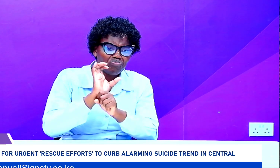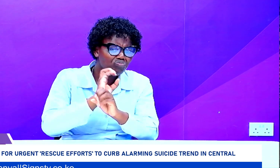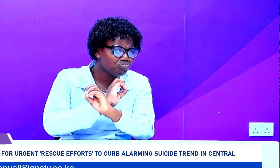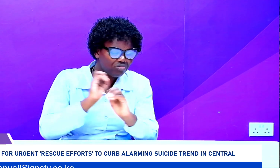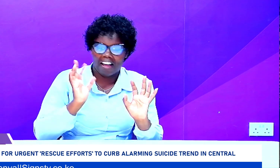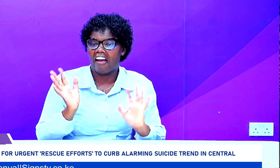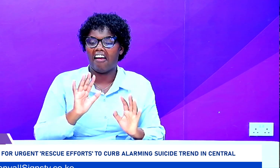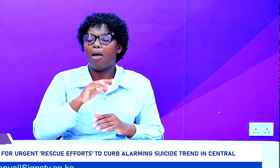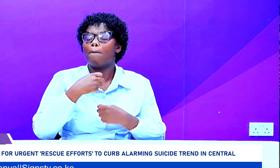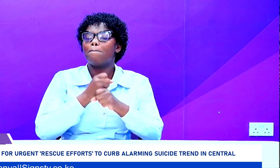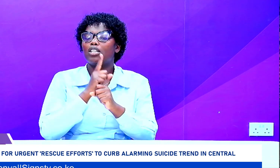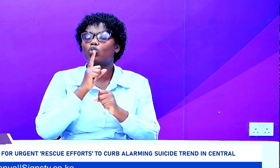emulate,